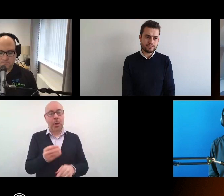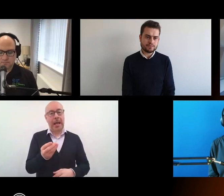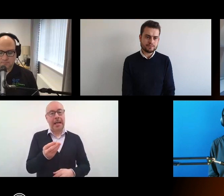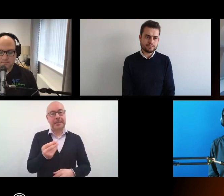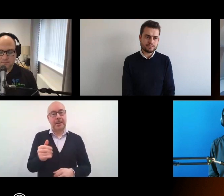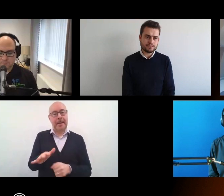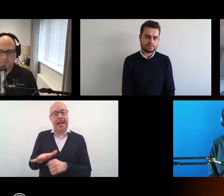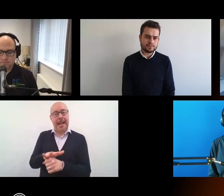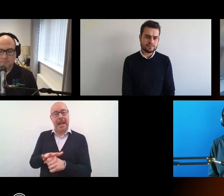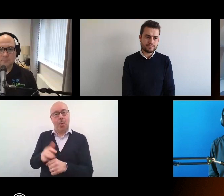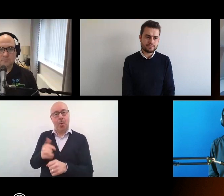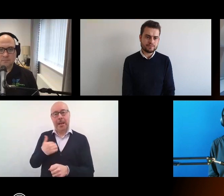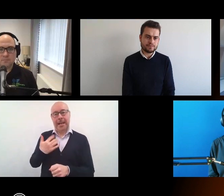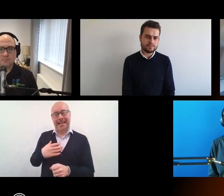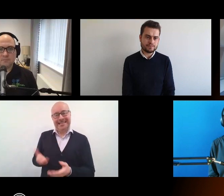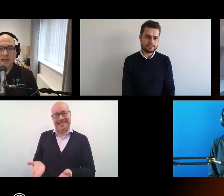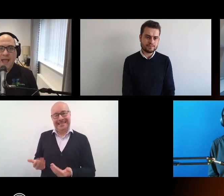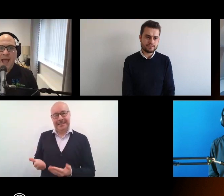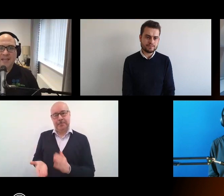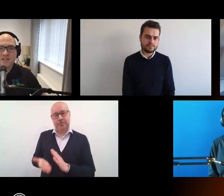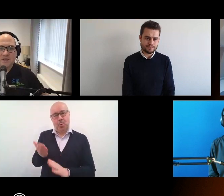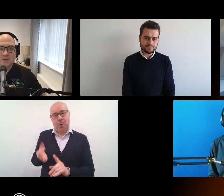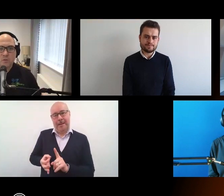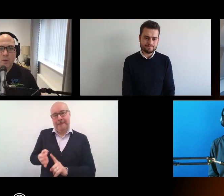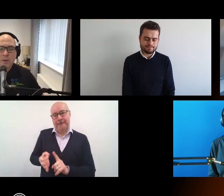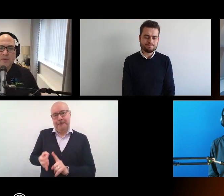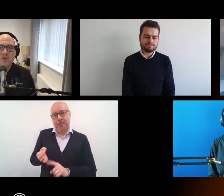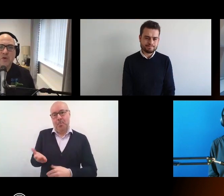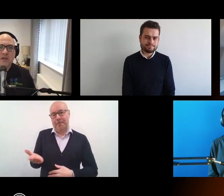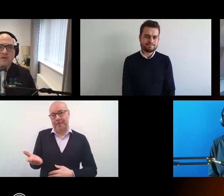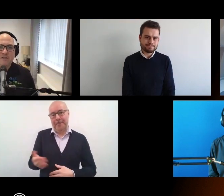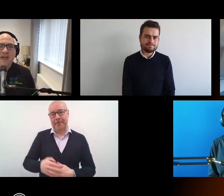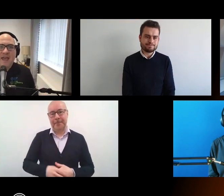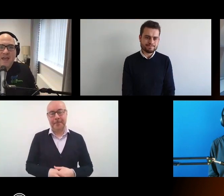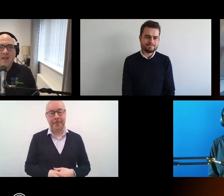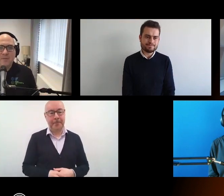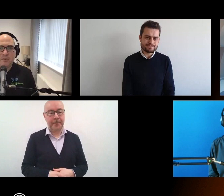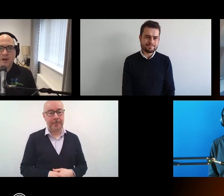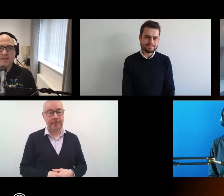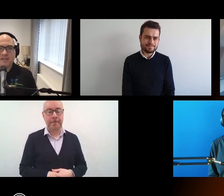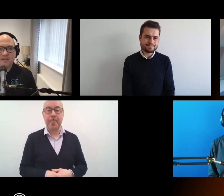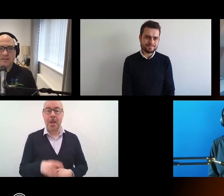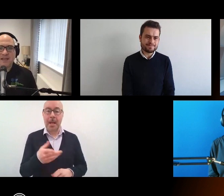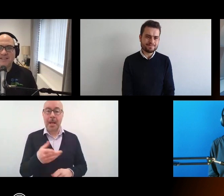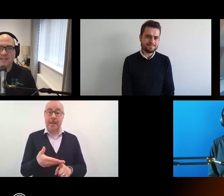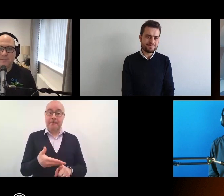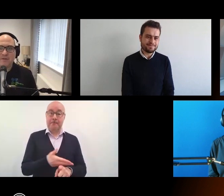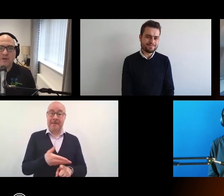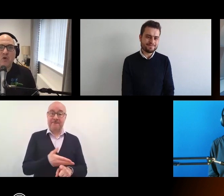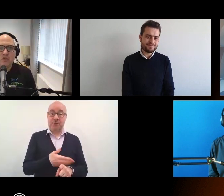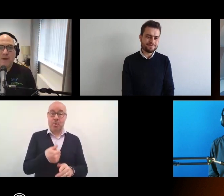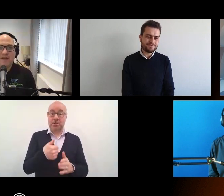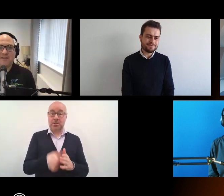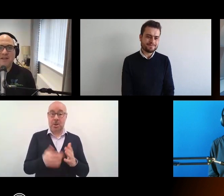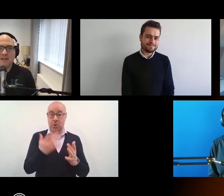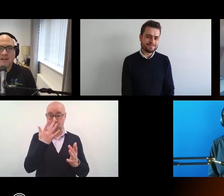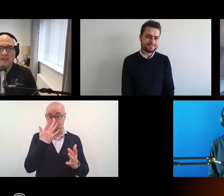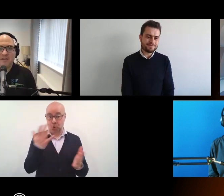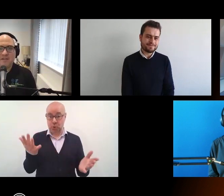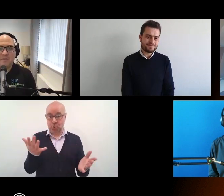transformational improvements. And when we were talking off air prior to hitting the big record